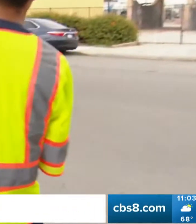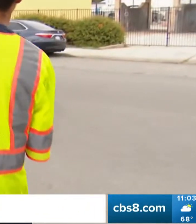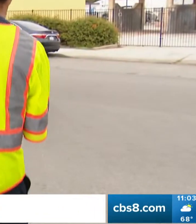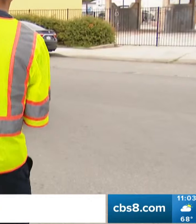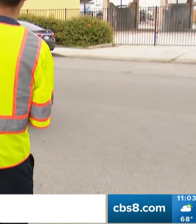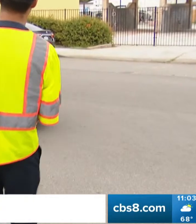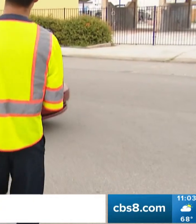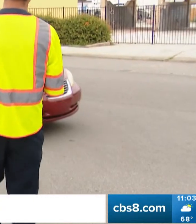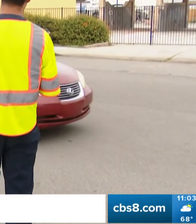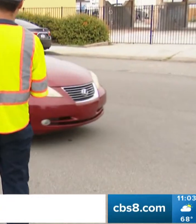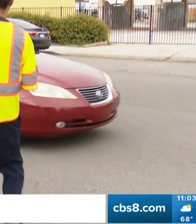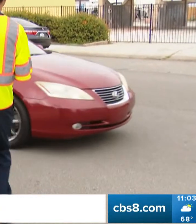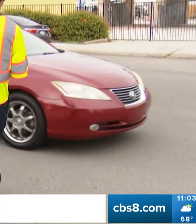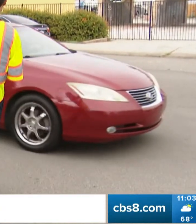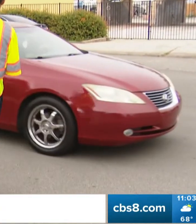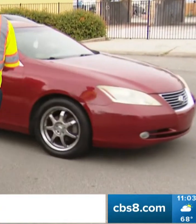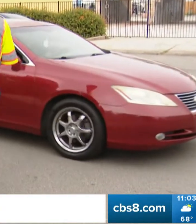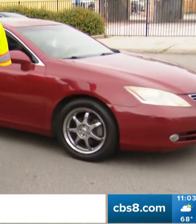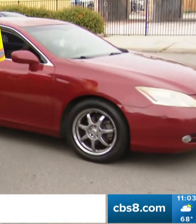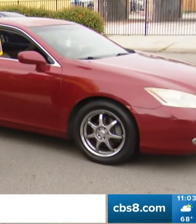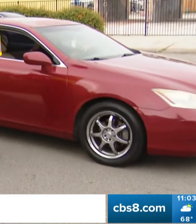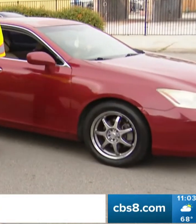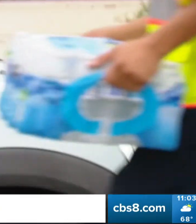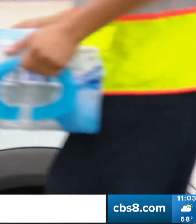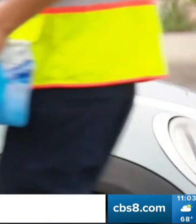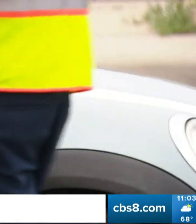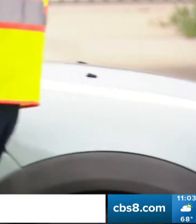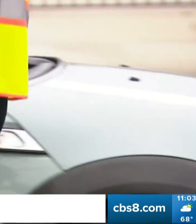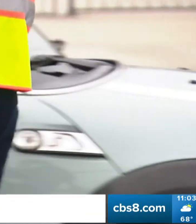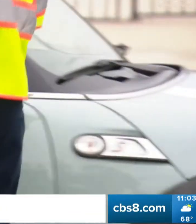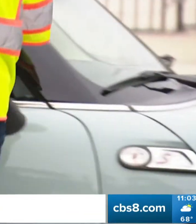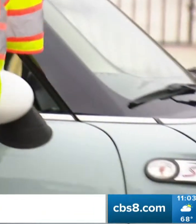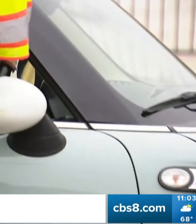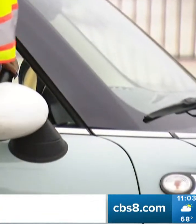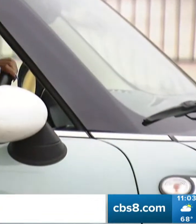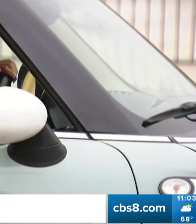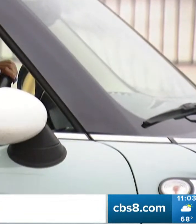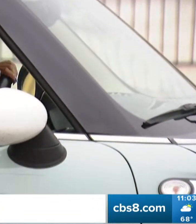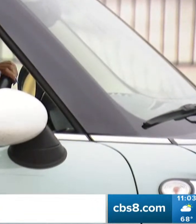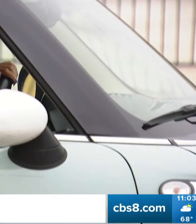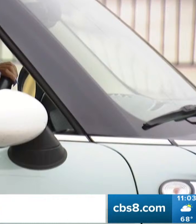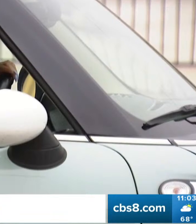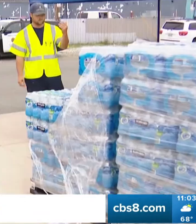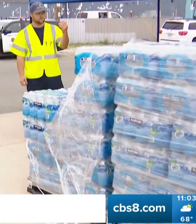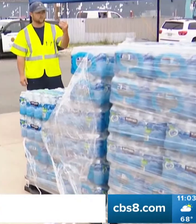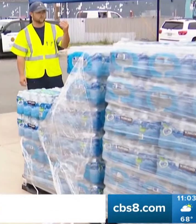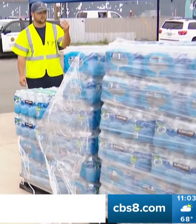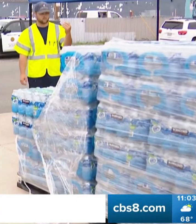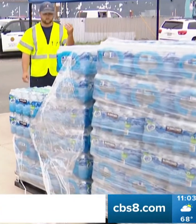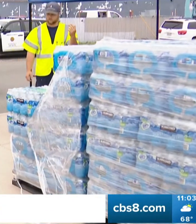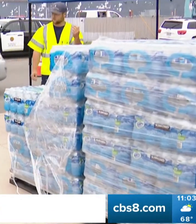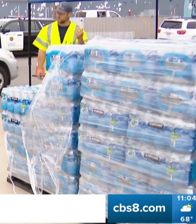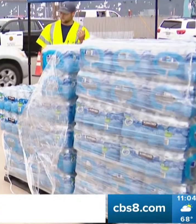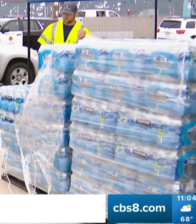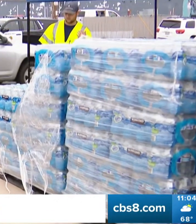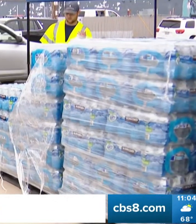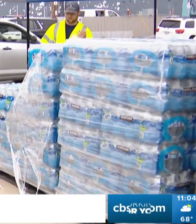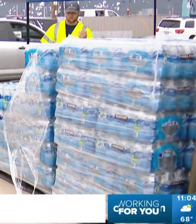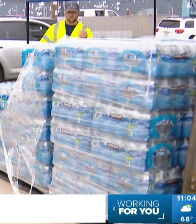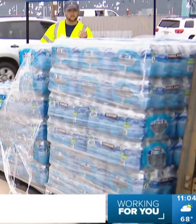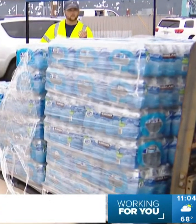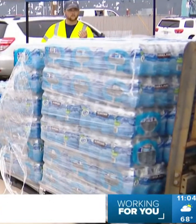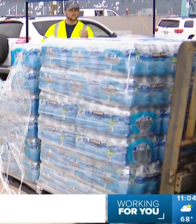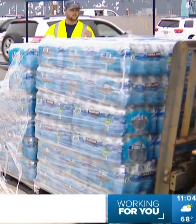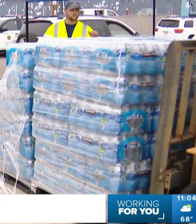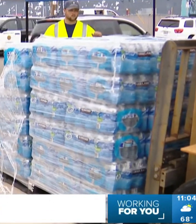So there were a few people who were a little upset about that, but for the most part, no one seemed especially angry. You know, they do keep bringing out these large pallets